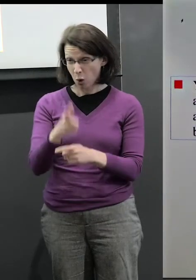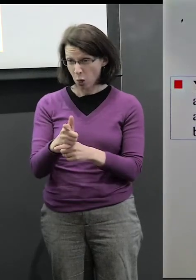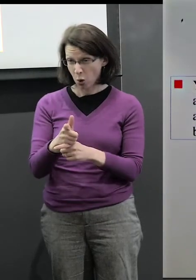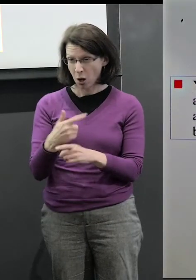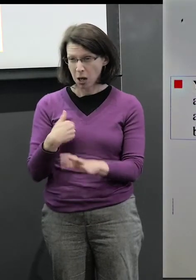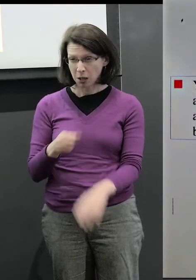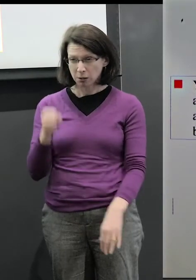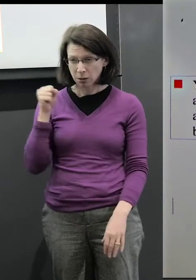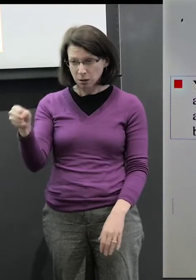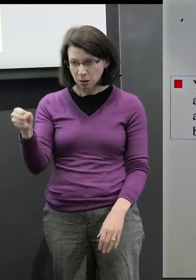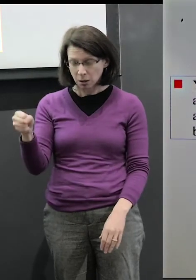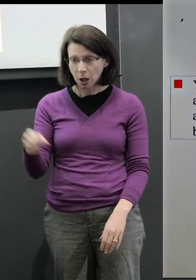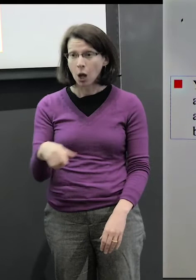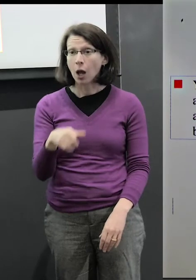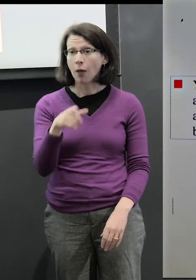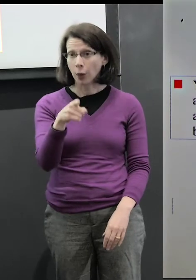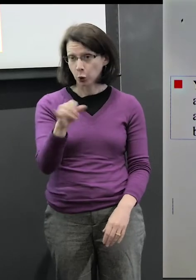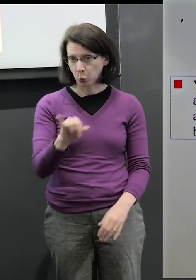and then you too.